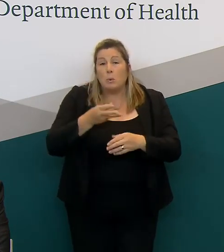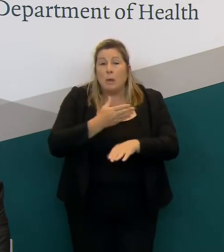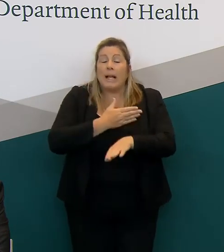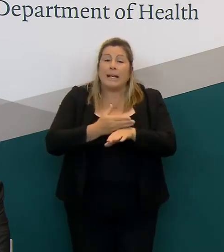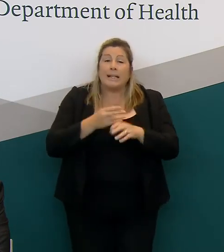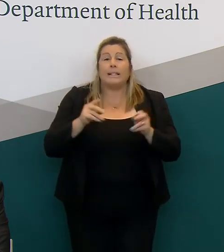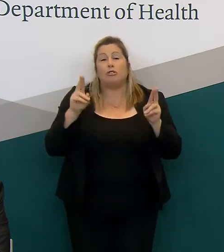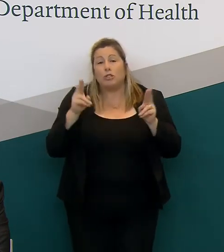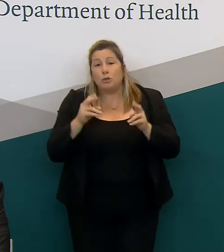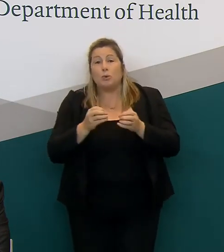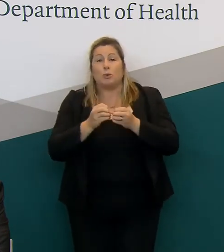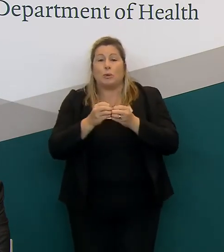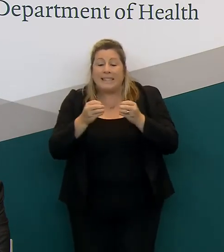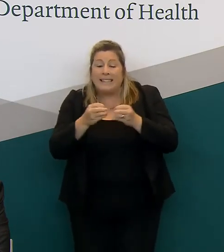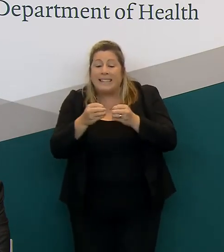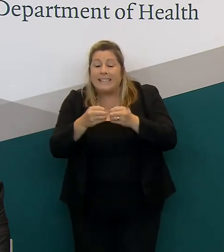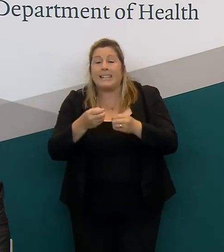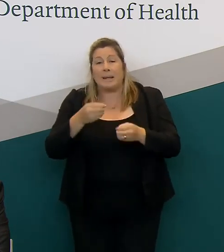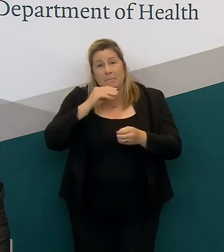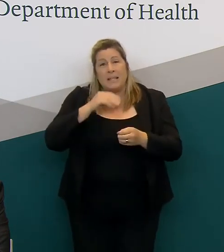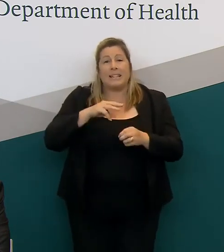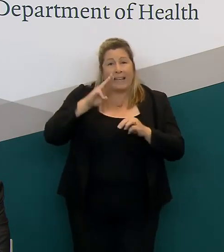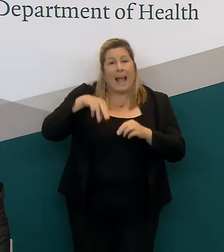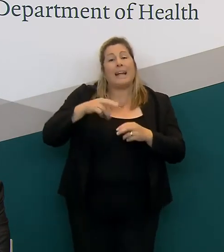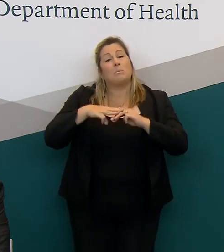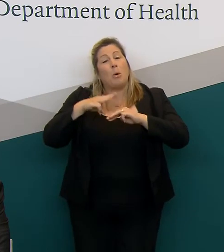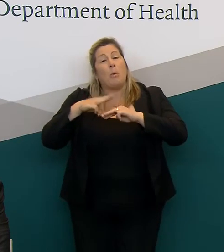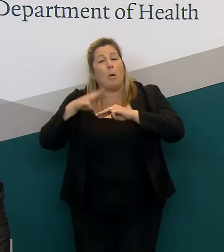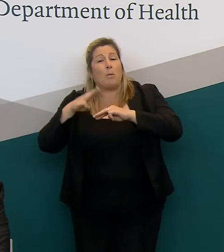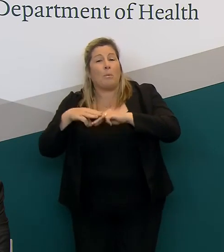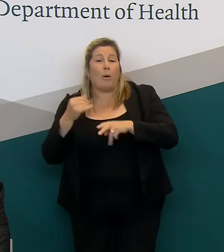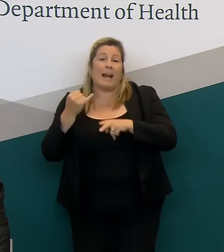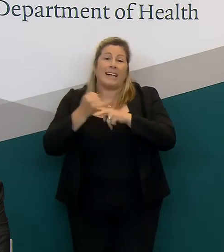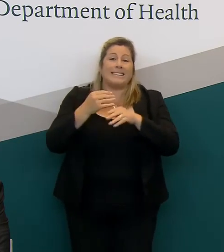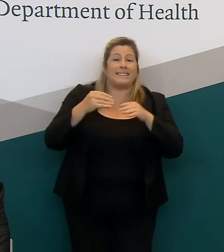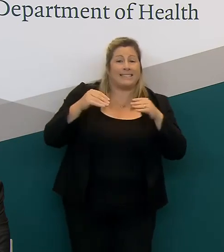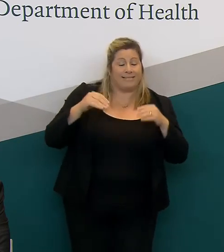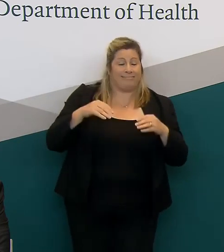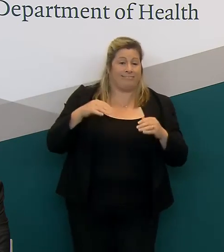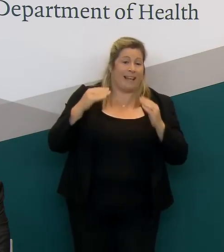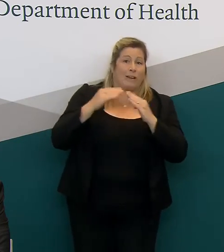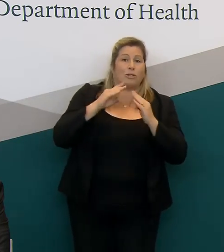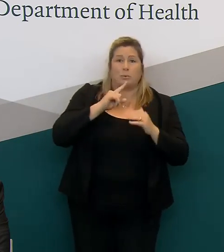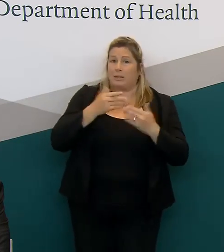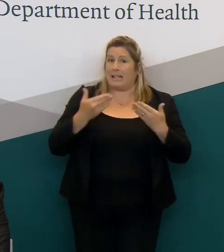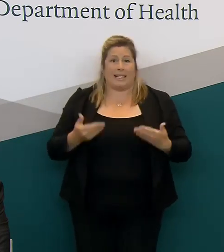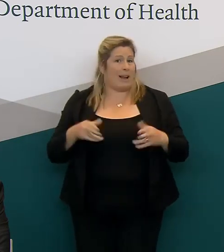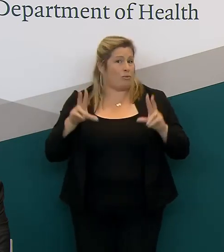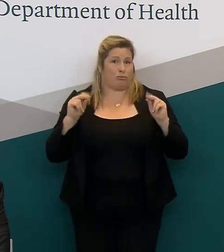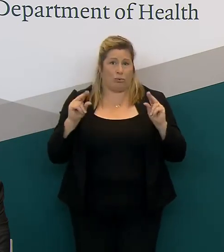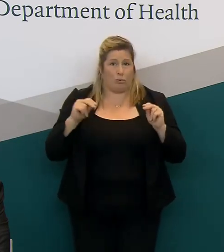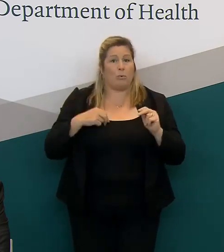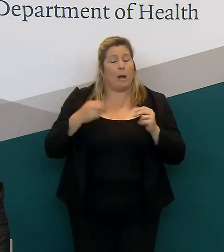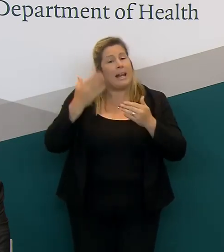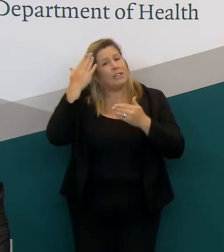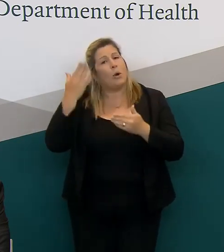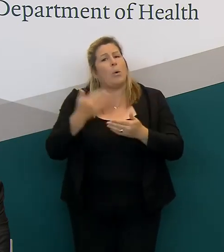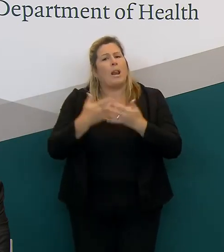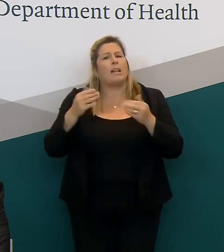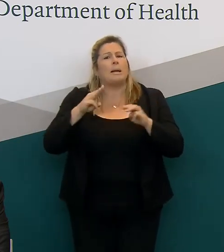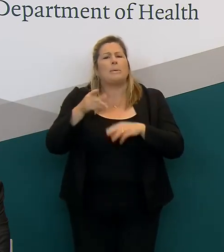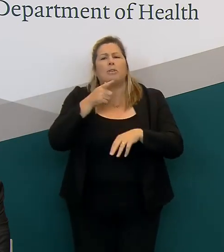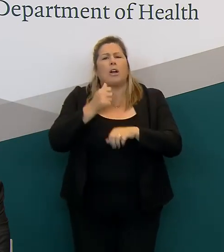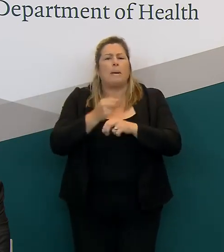requirements in terms of indoor gatherings, but we're really not at a stage where those kinds of activities can happen. I know a lot of focus has been on some of the external and